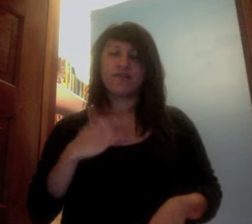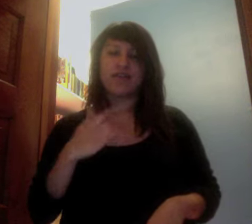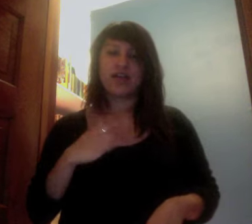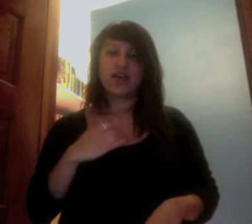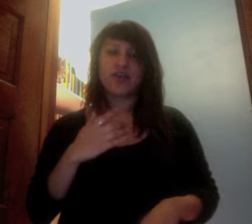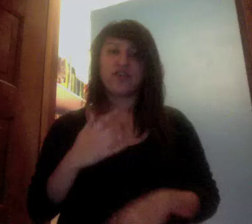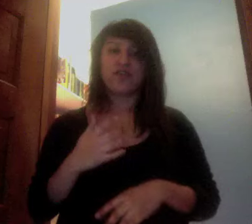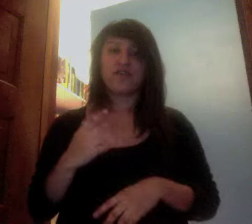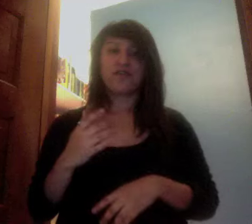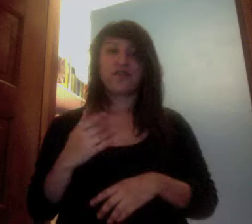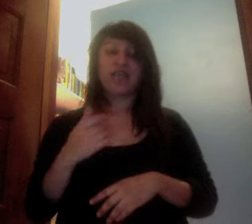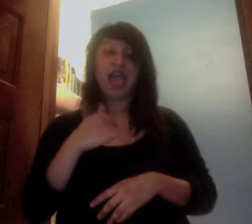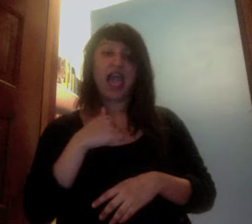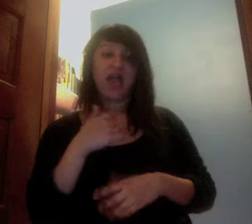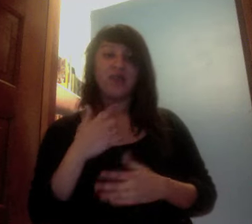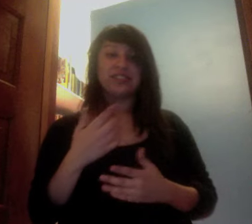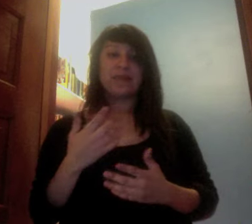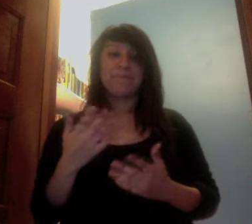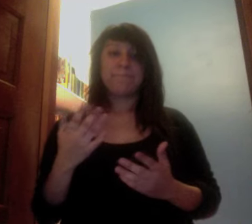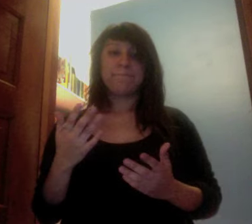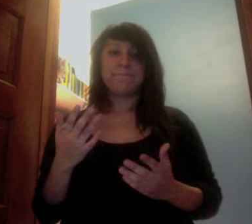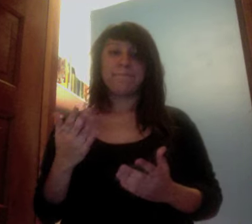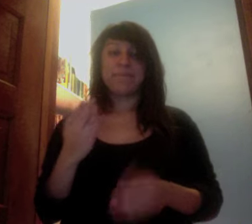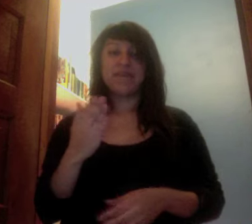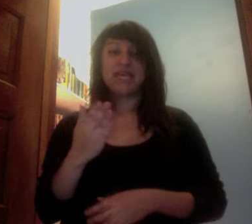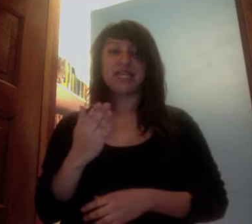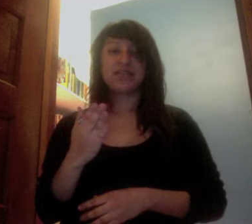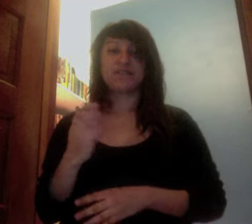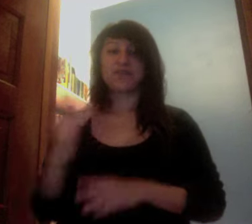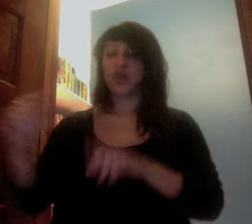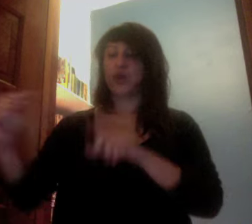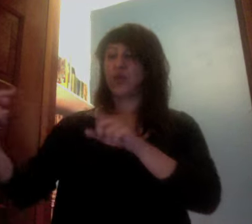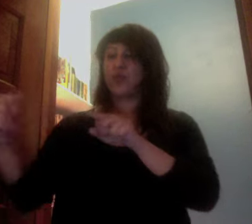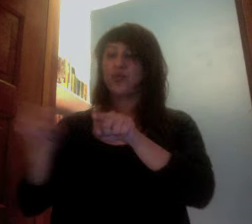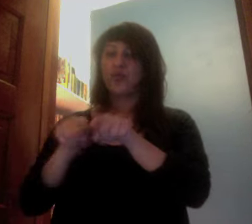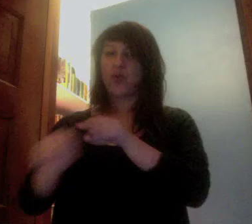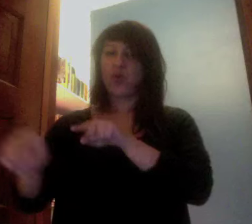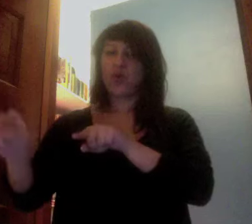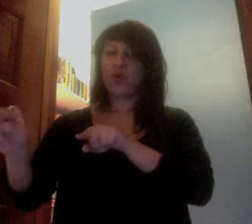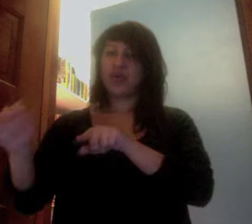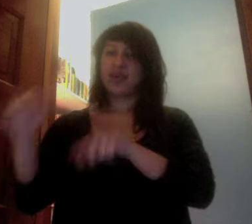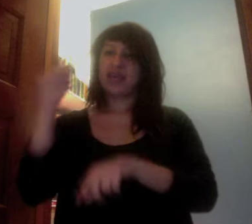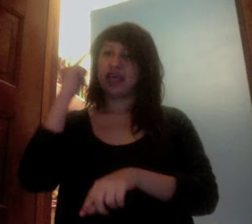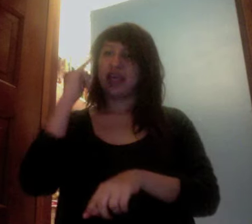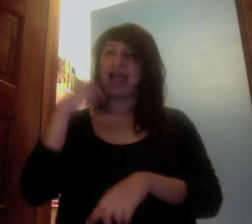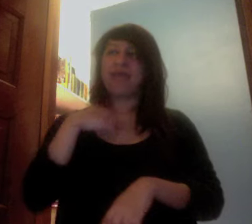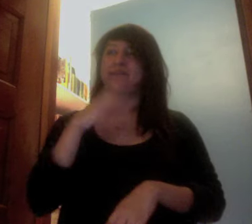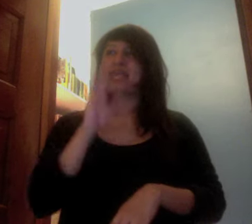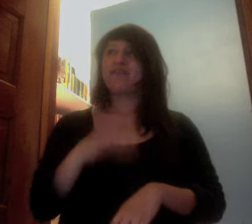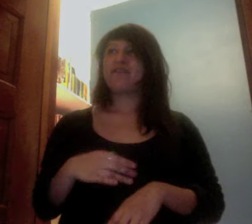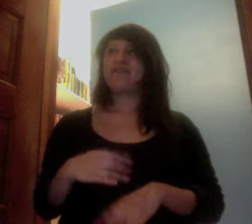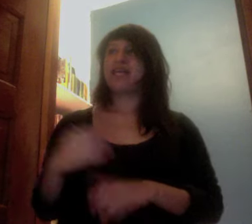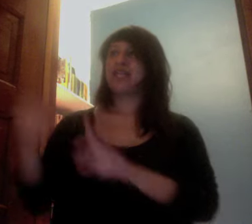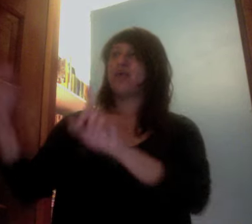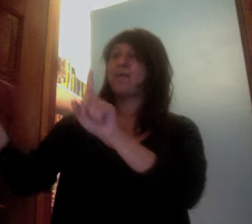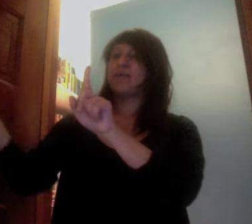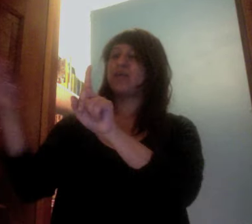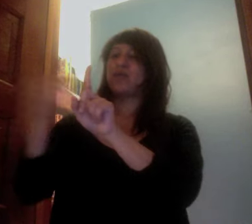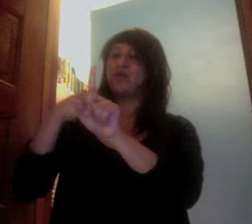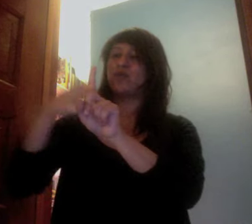I had somebody being rude to me, which is really nice, a really nice feeling. And unfortunately, when I flew back